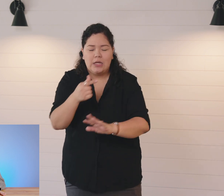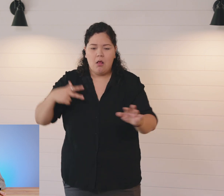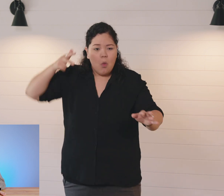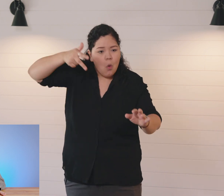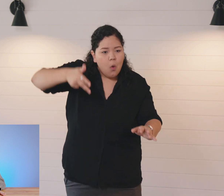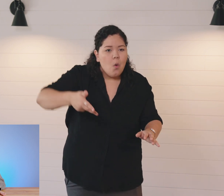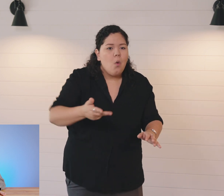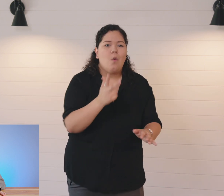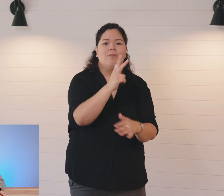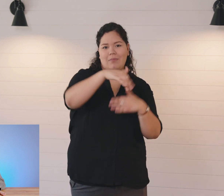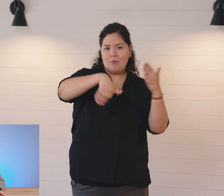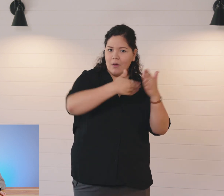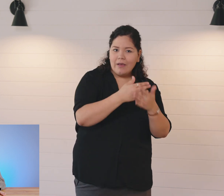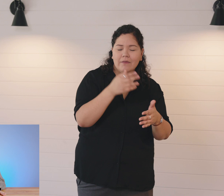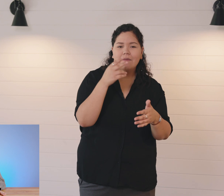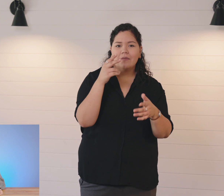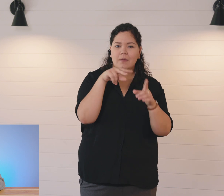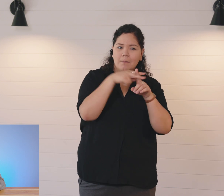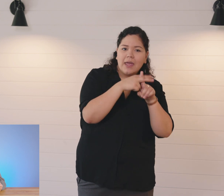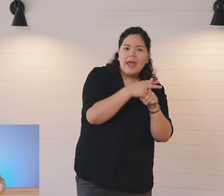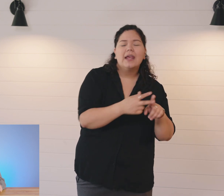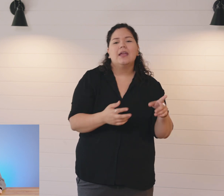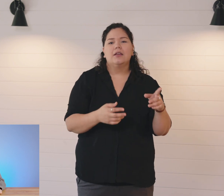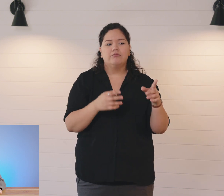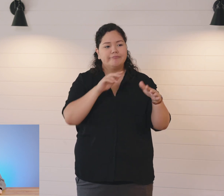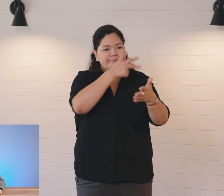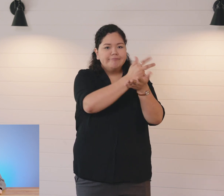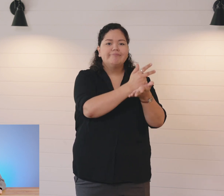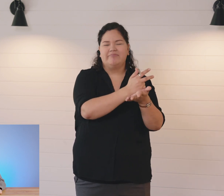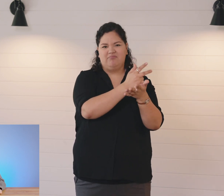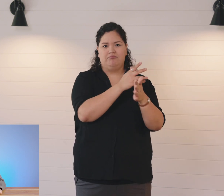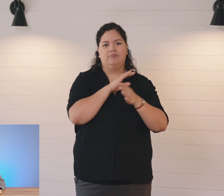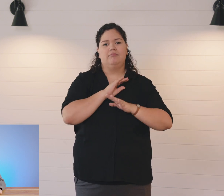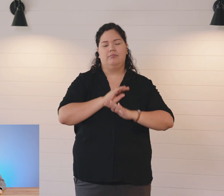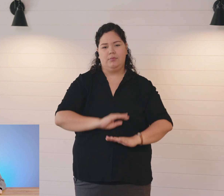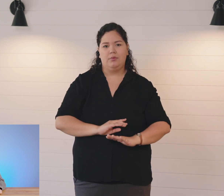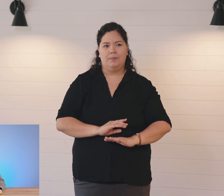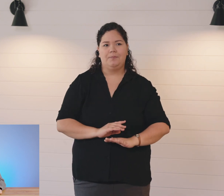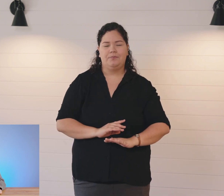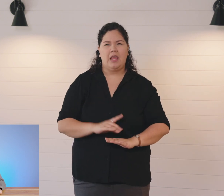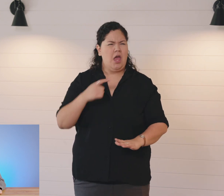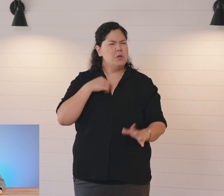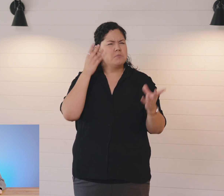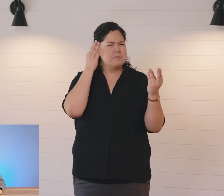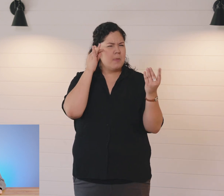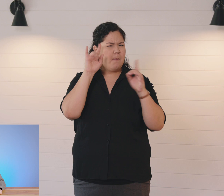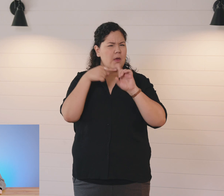the dealer or the shop, parked it. I thought about that